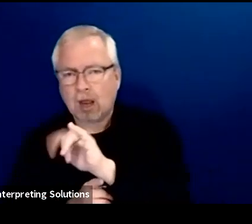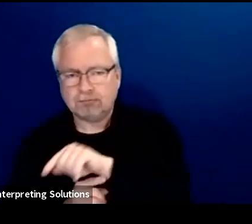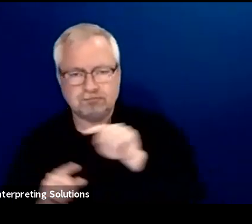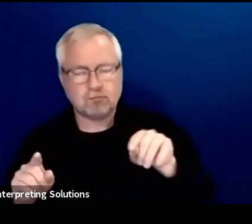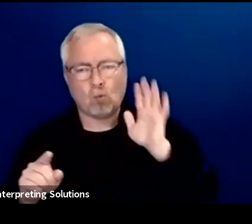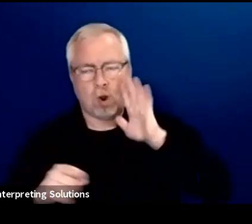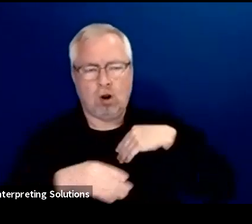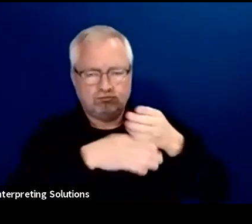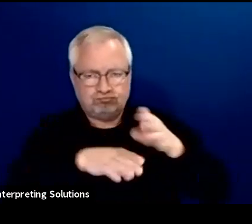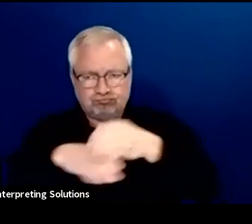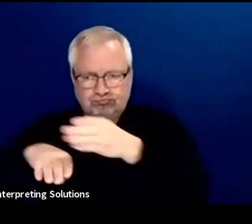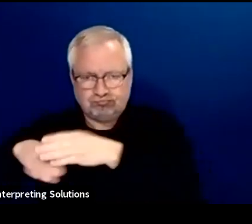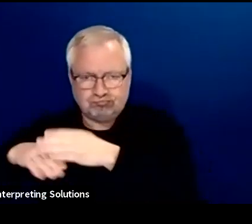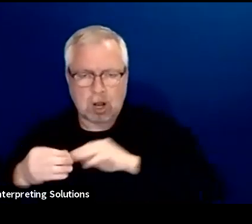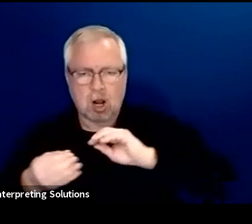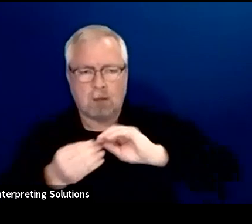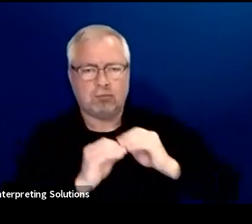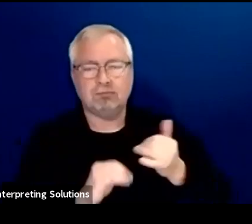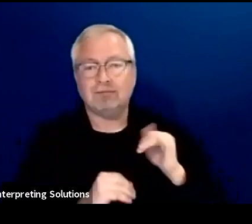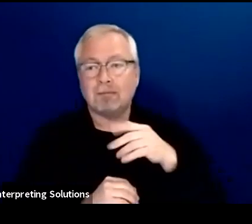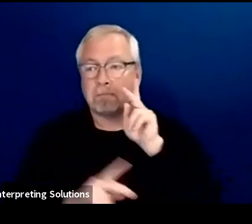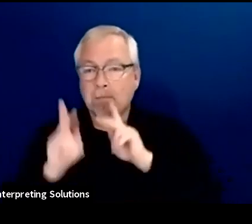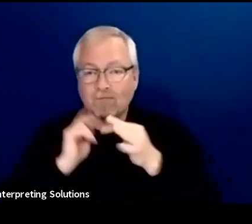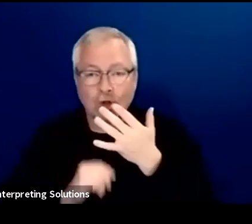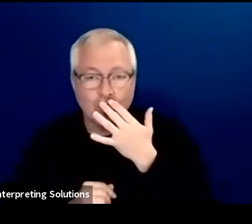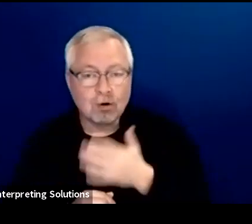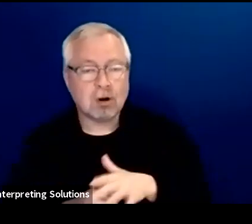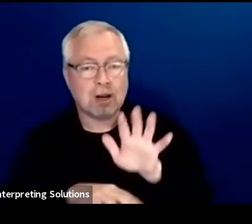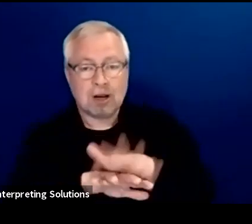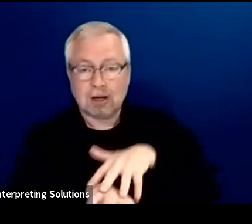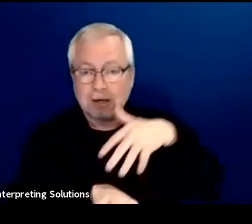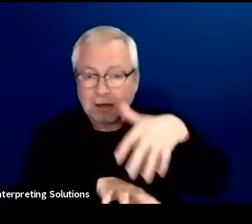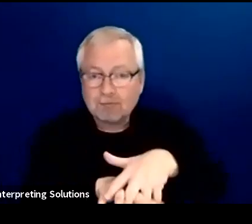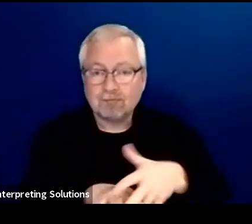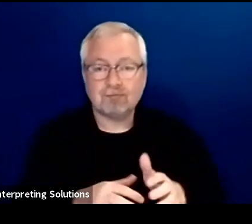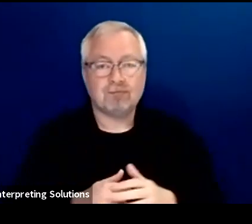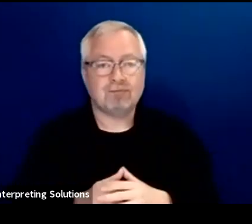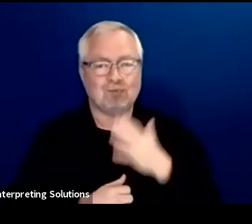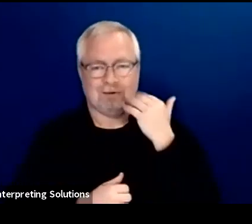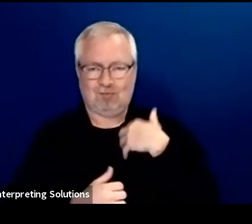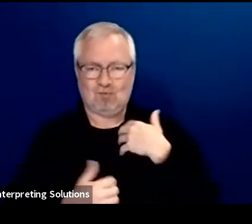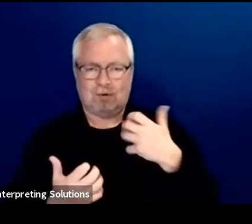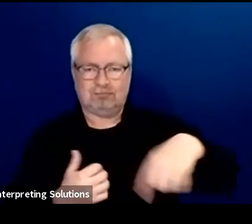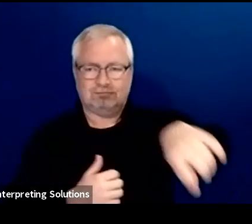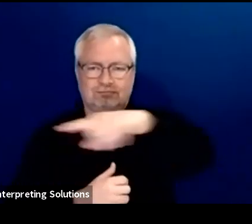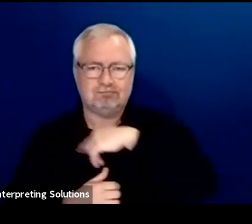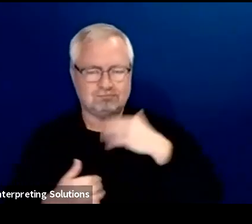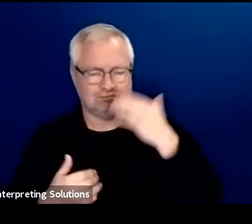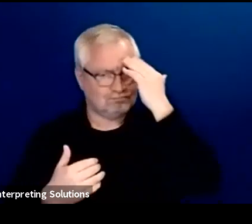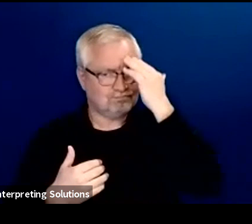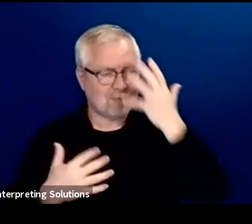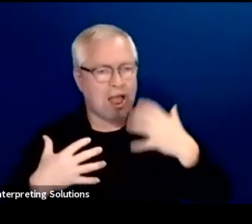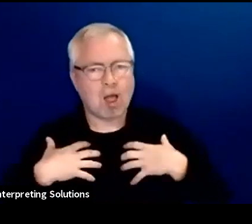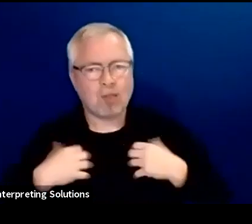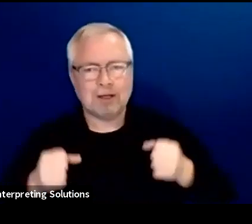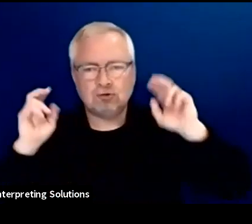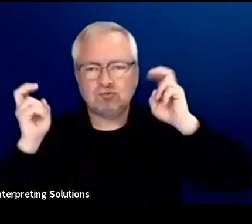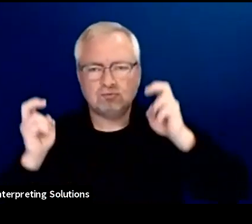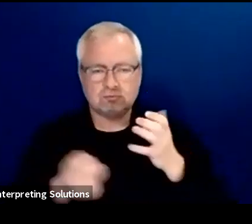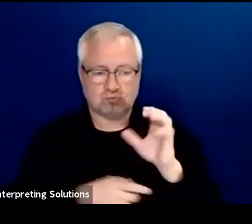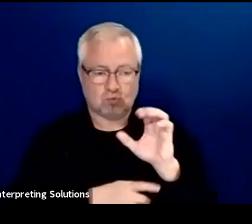so true of just about every health issue we know, the burden of COVID-19 does not fall evenly or